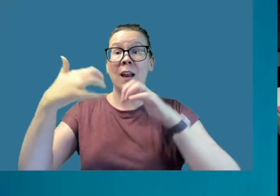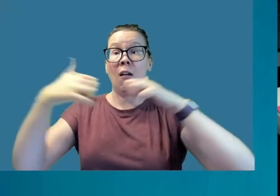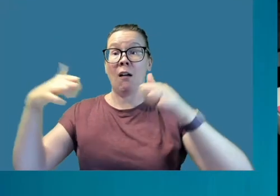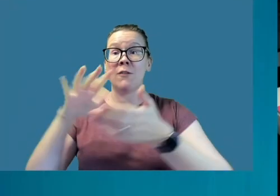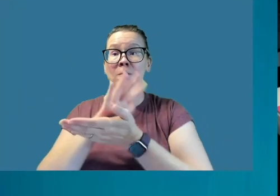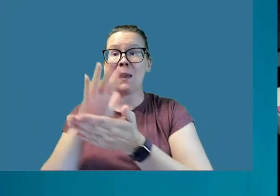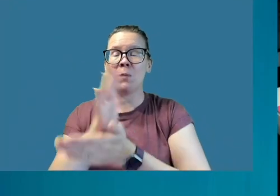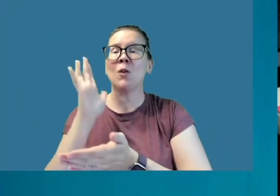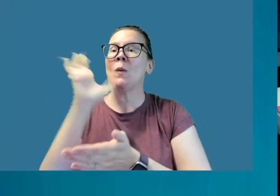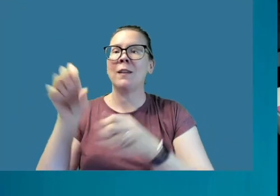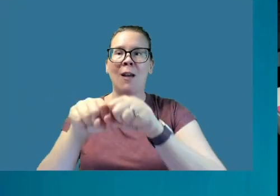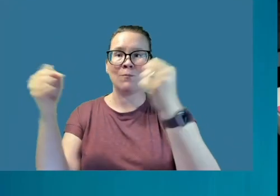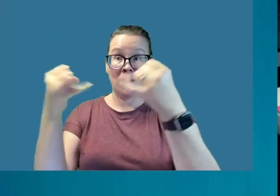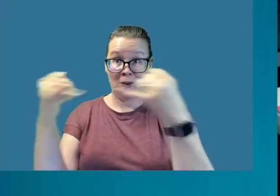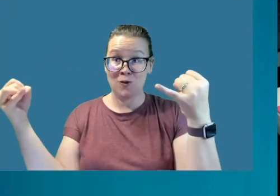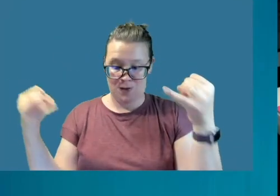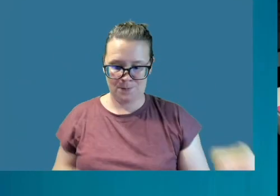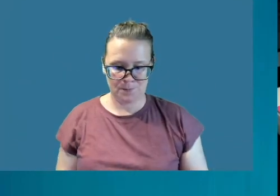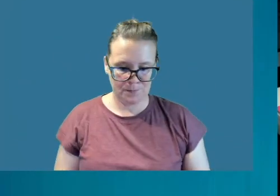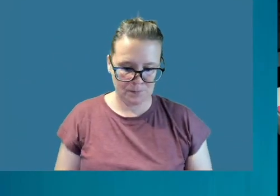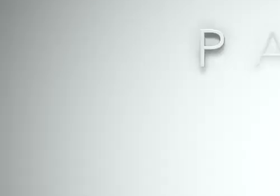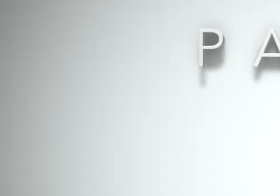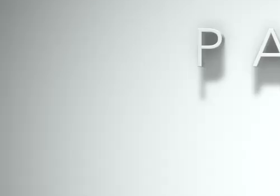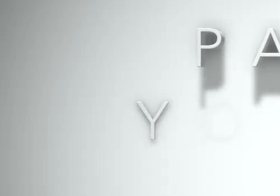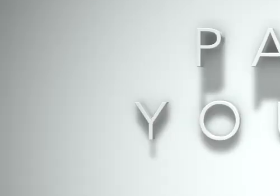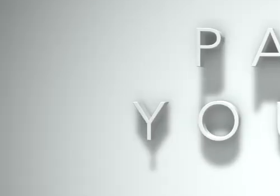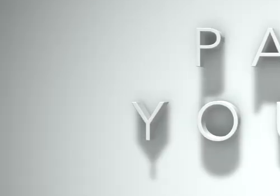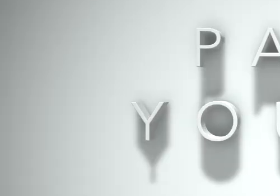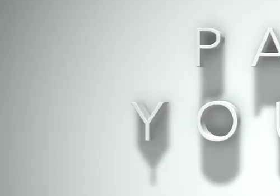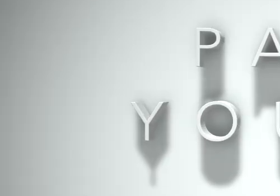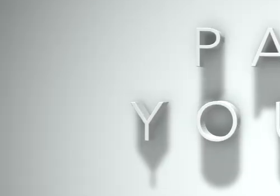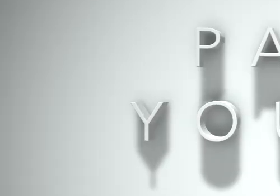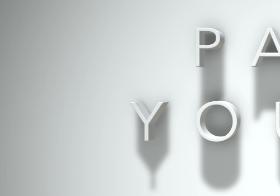when you tear the paper out because you won't break a thread.